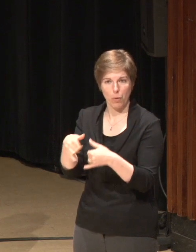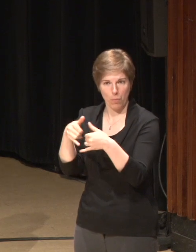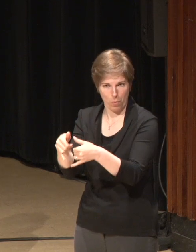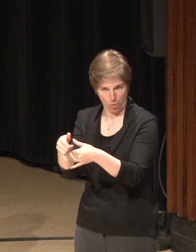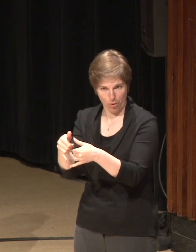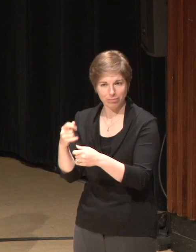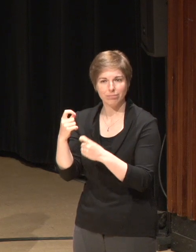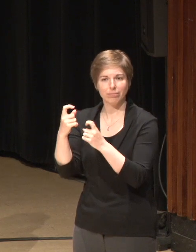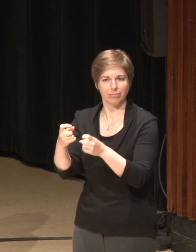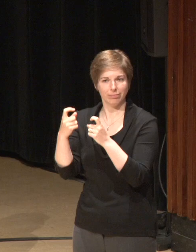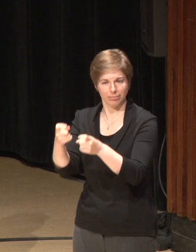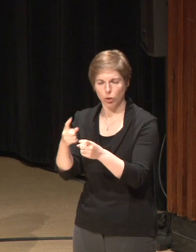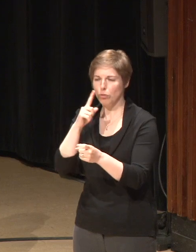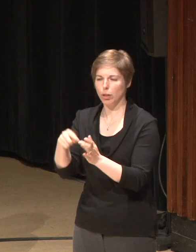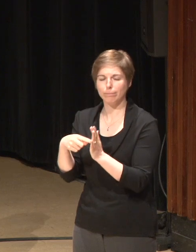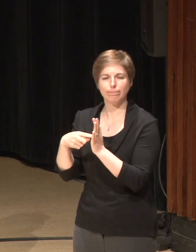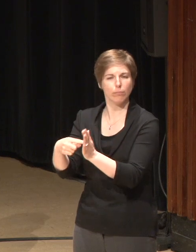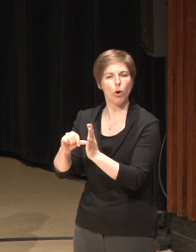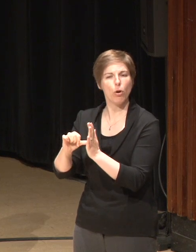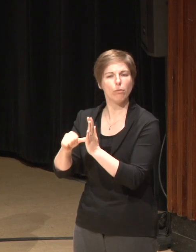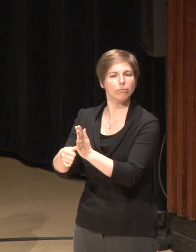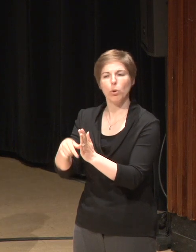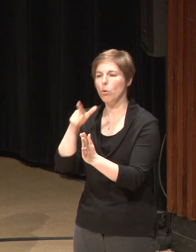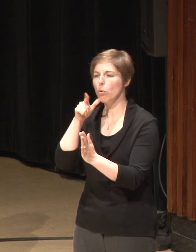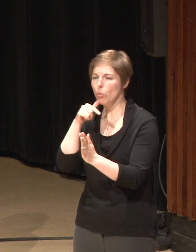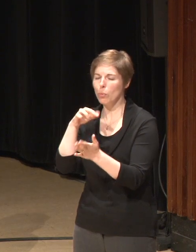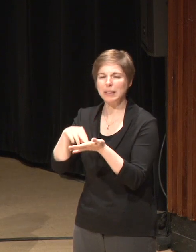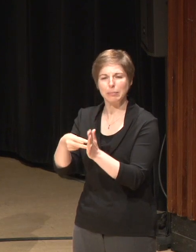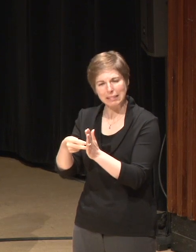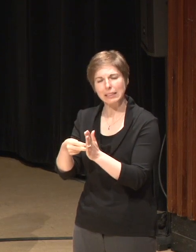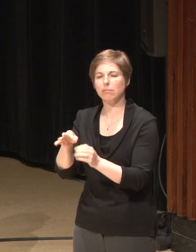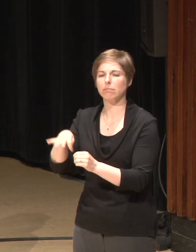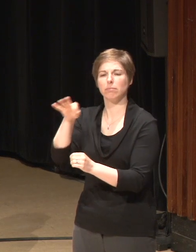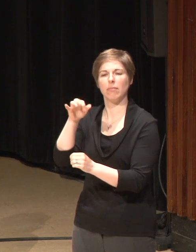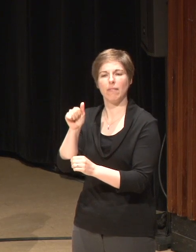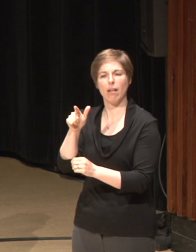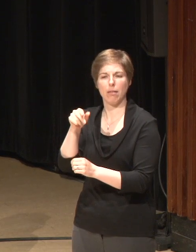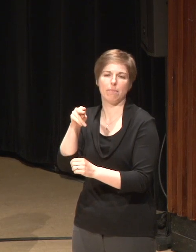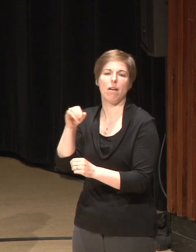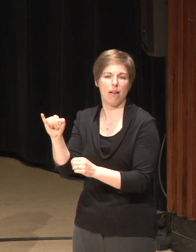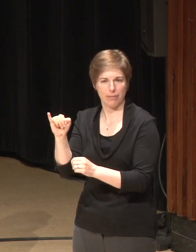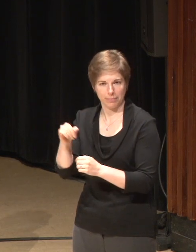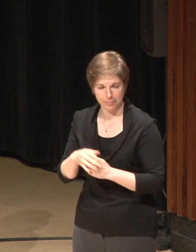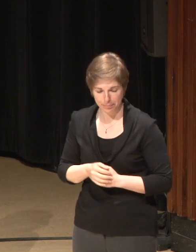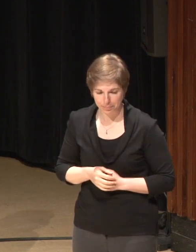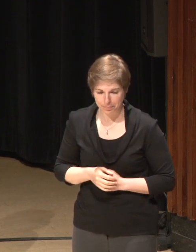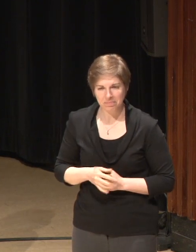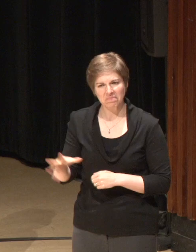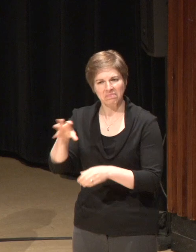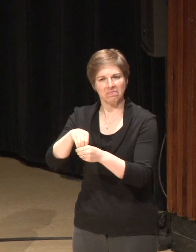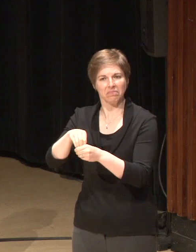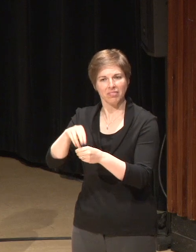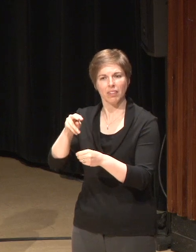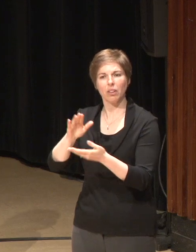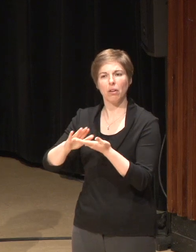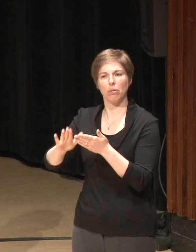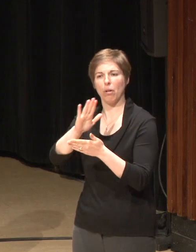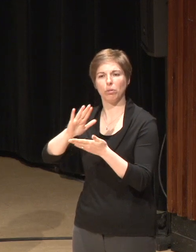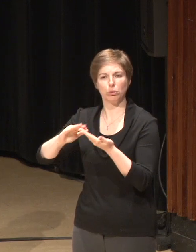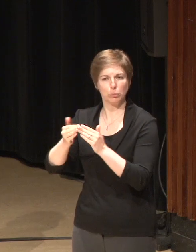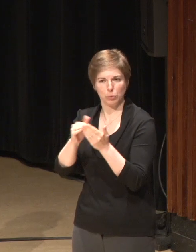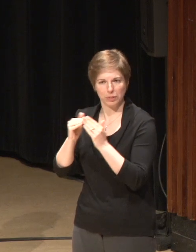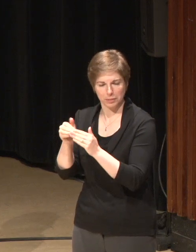exemplifying alumni spirit and the campus and community involvement. I'd like to thank the staff who contributed to